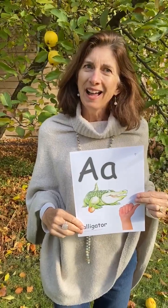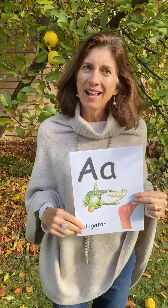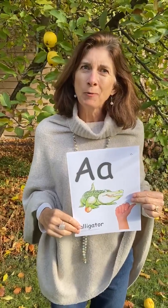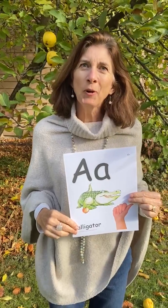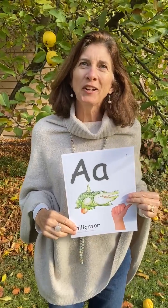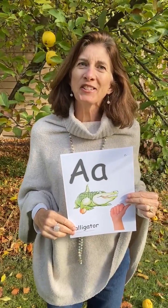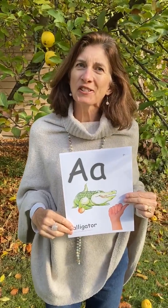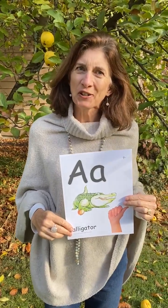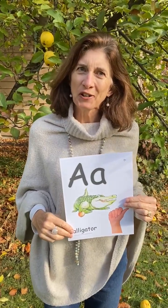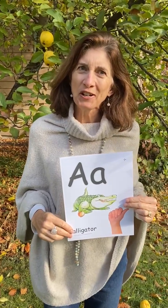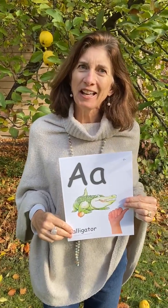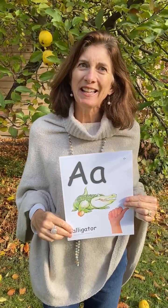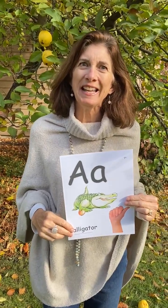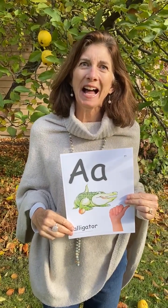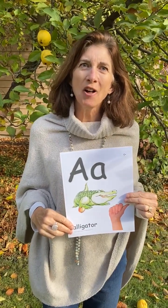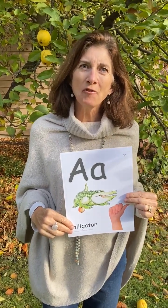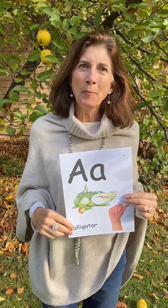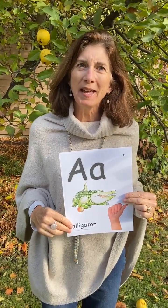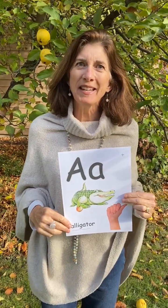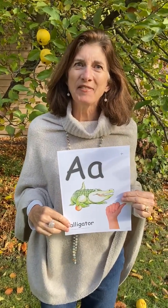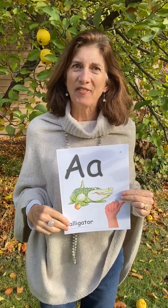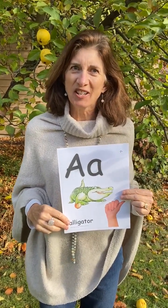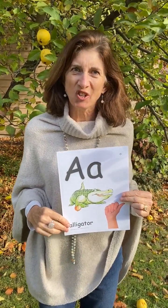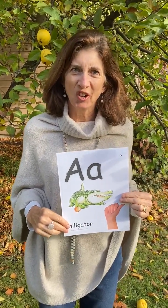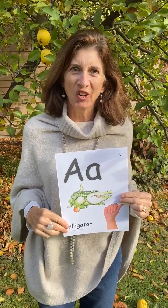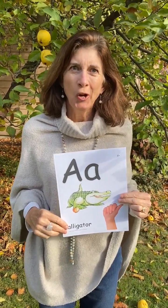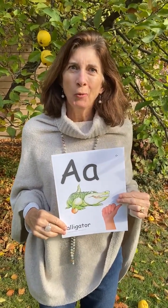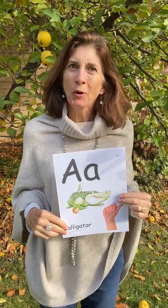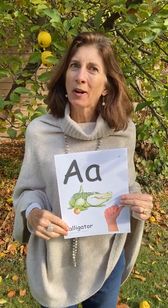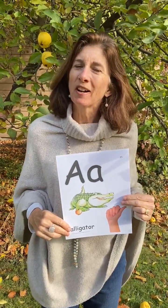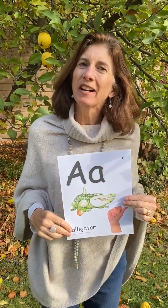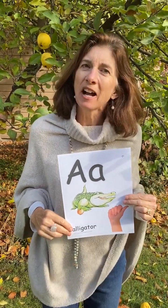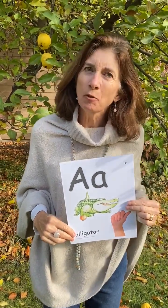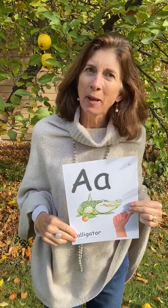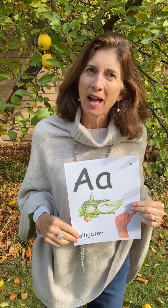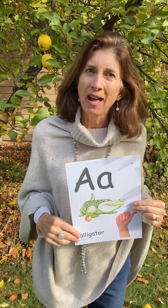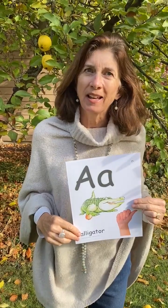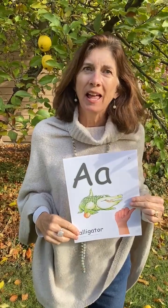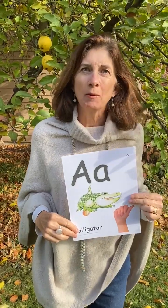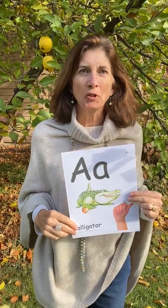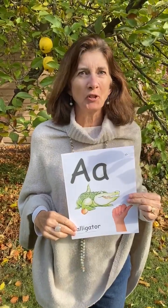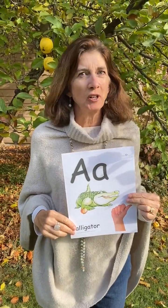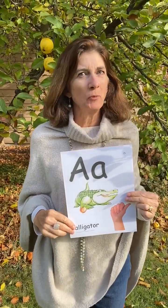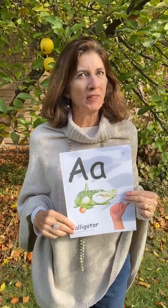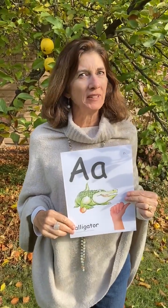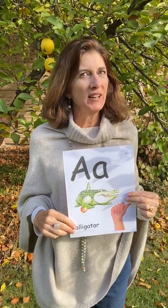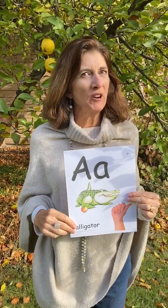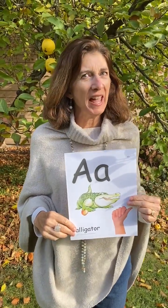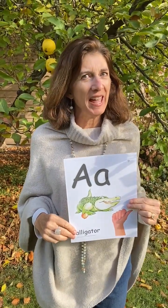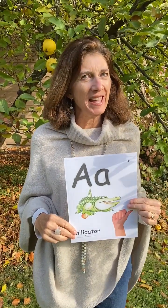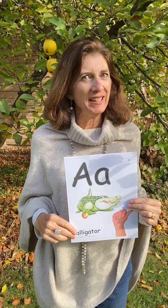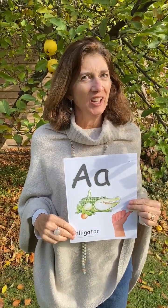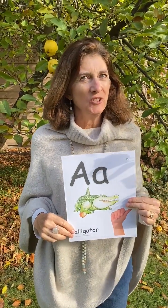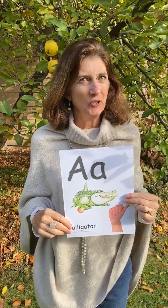Hi, we're going to start an alphabet adventure. We're going on an alphabet hunt and we're starting with the letter A. Do you know